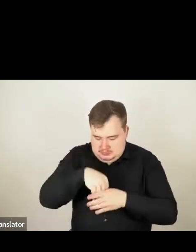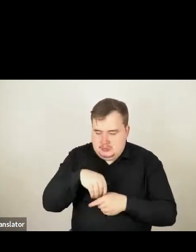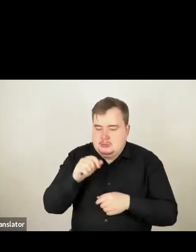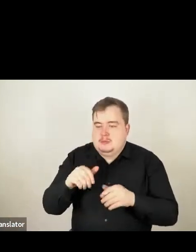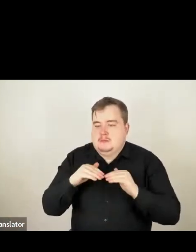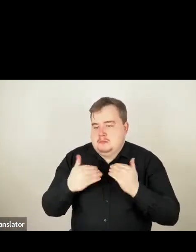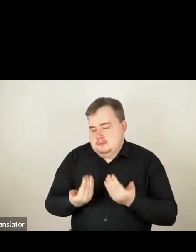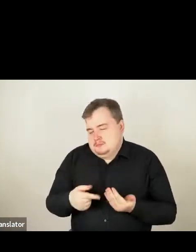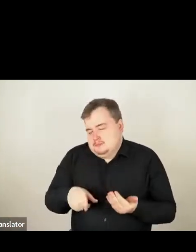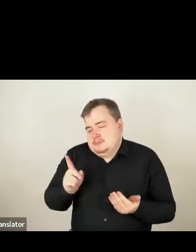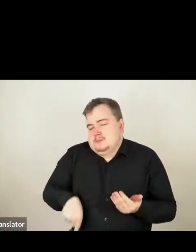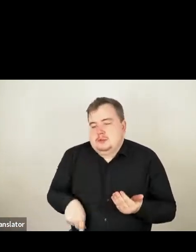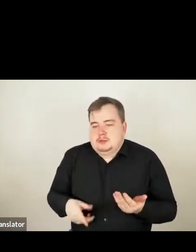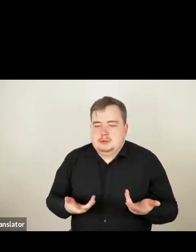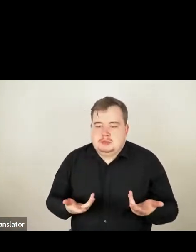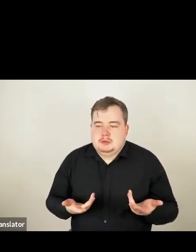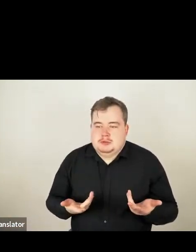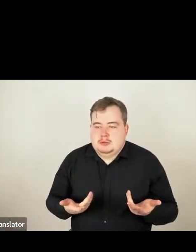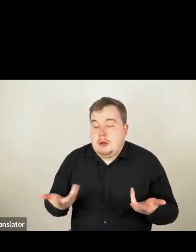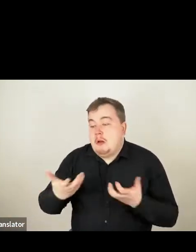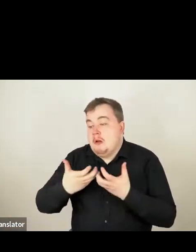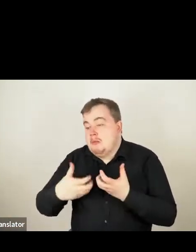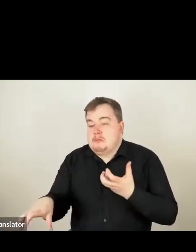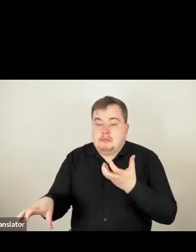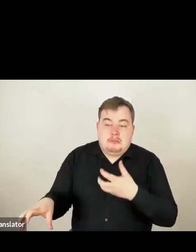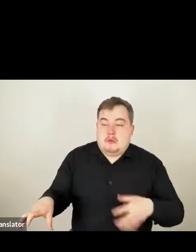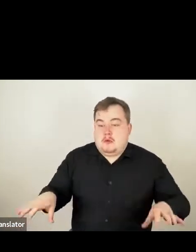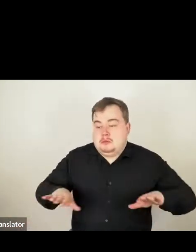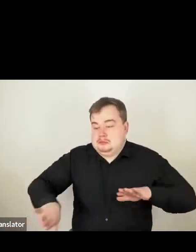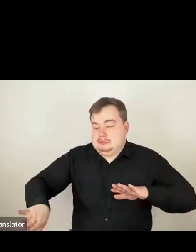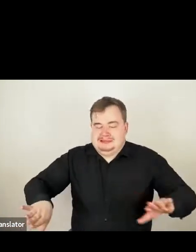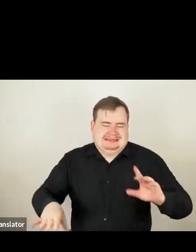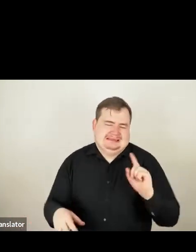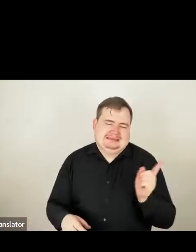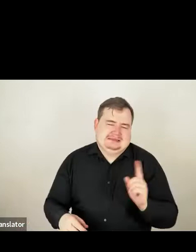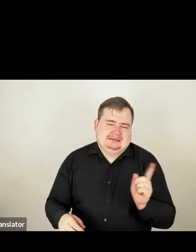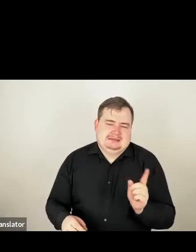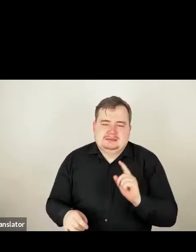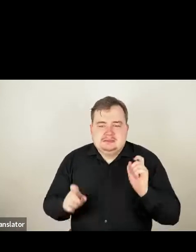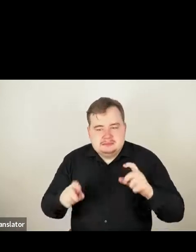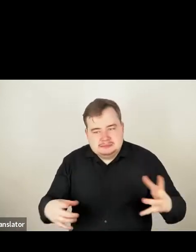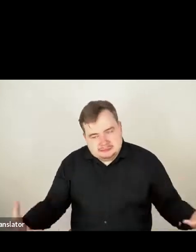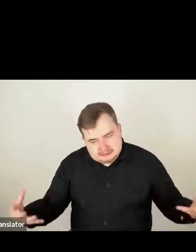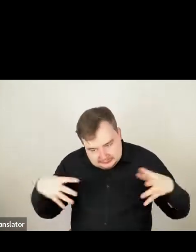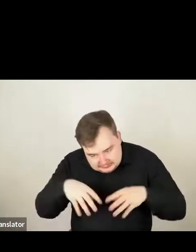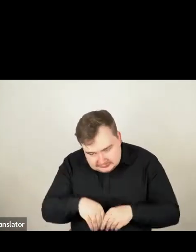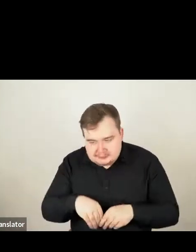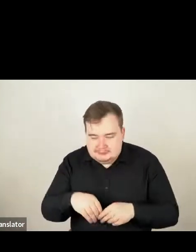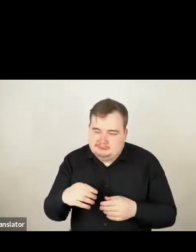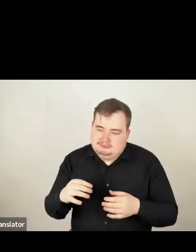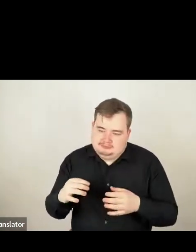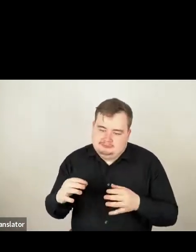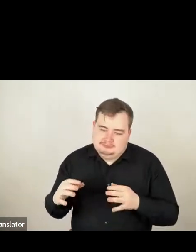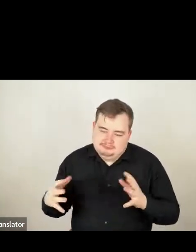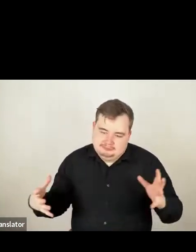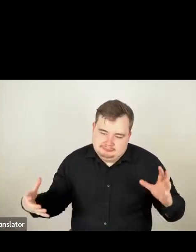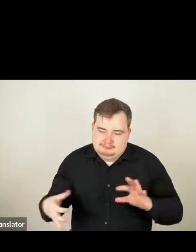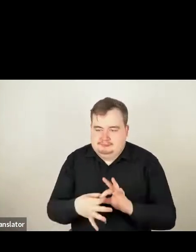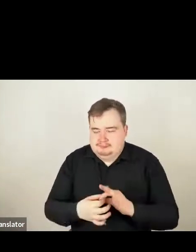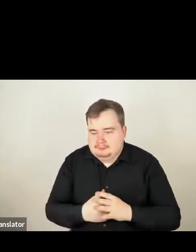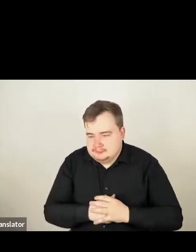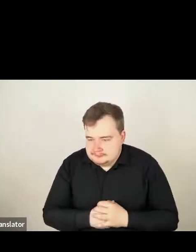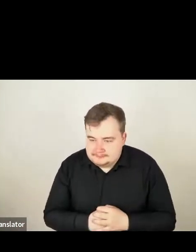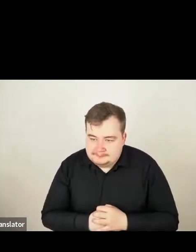just segregate into gender, but we need to try to create synergies together. And I'm happy that year in